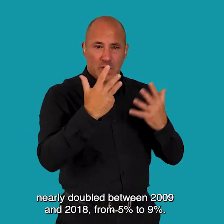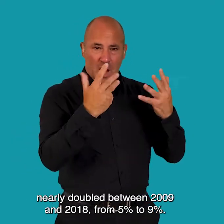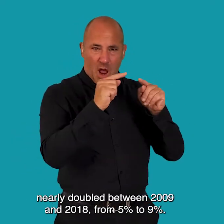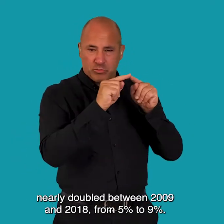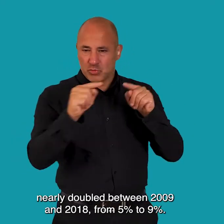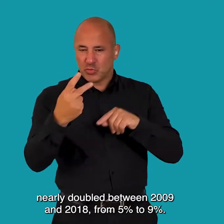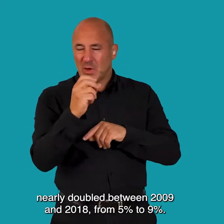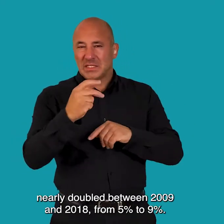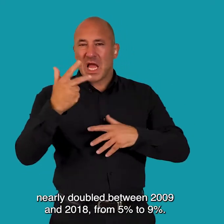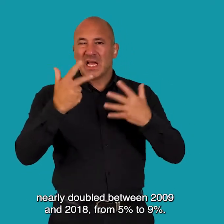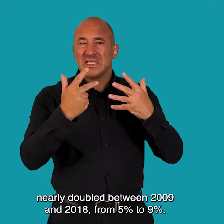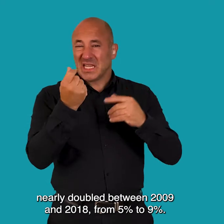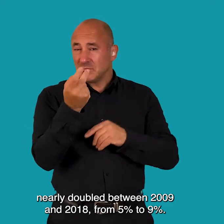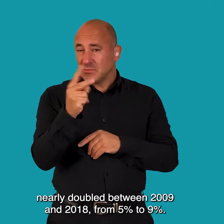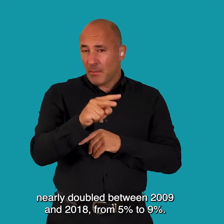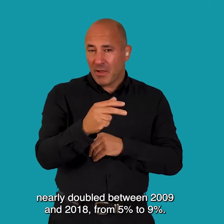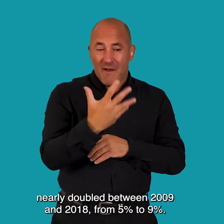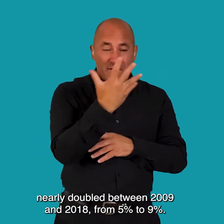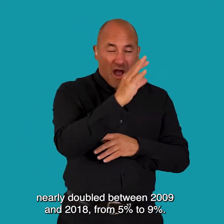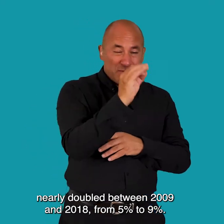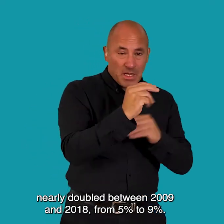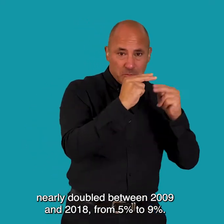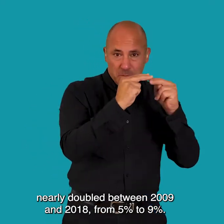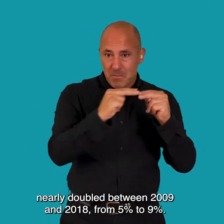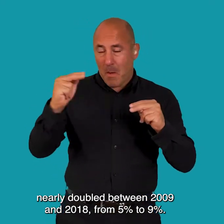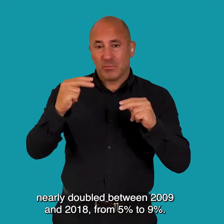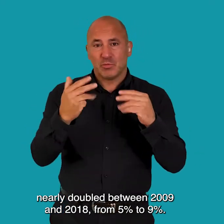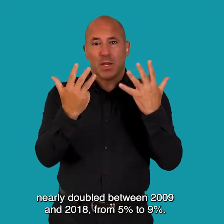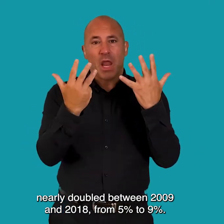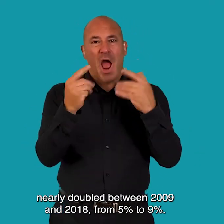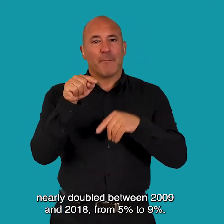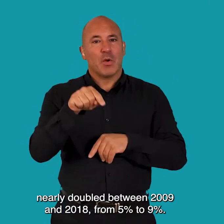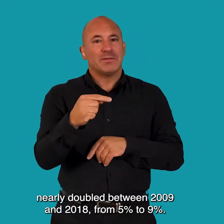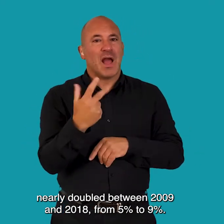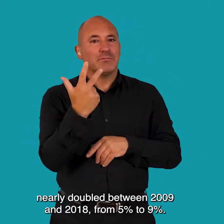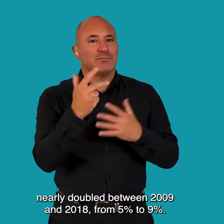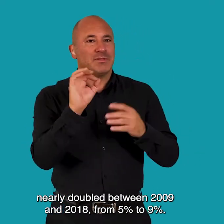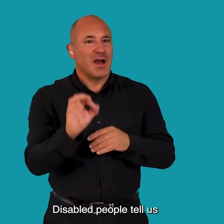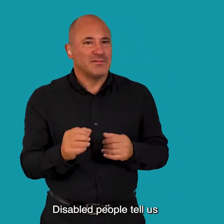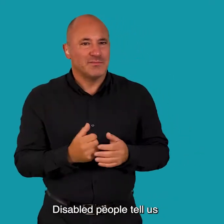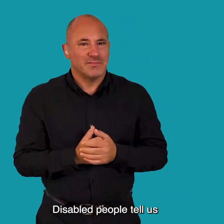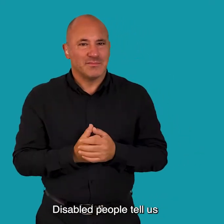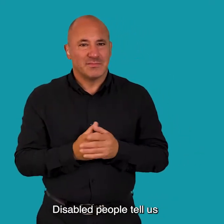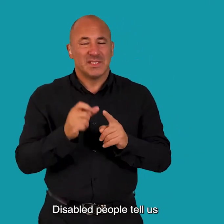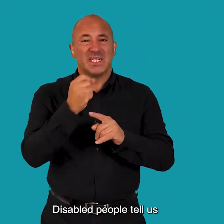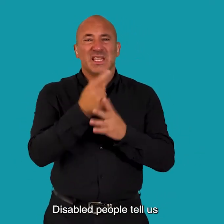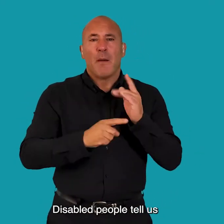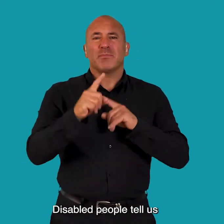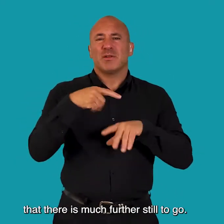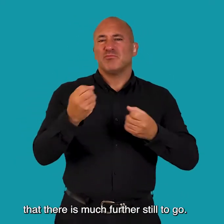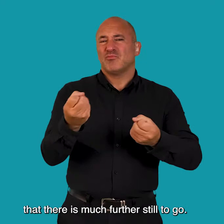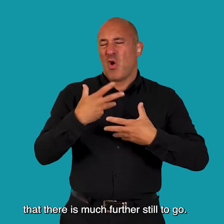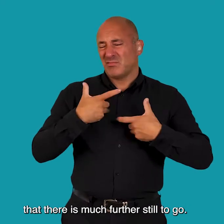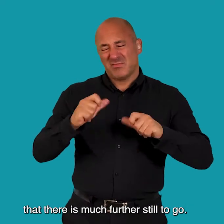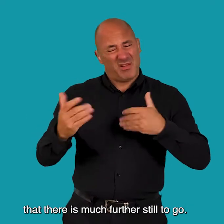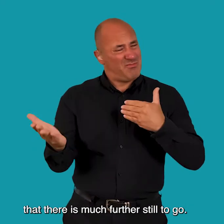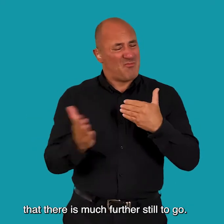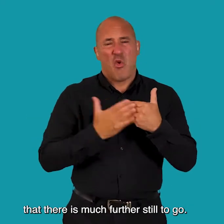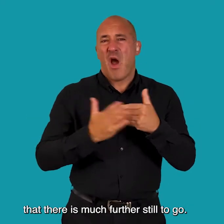and 2018, from 5% to 9%. Disabled people tell us that there is much further still to